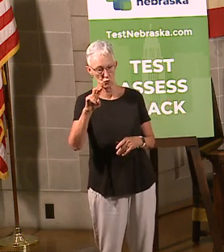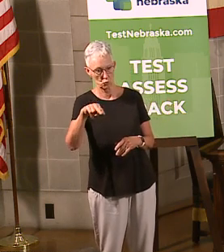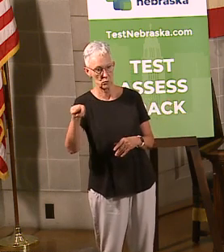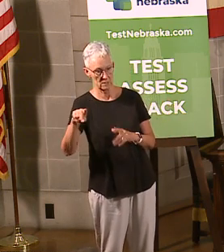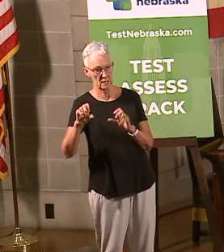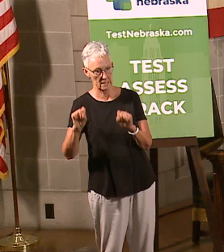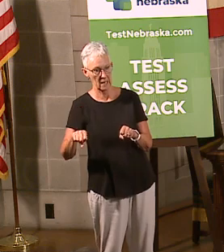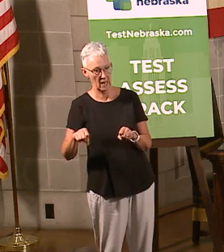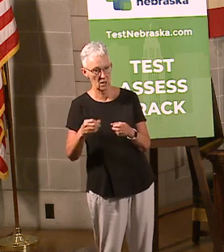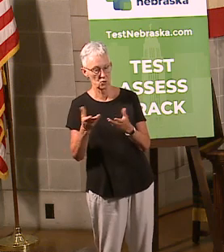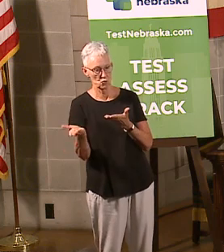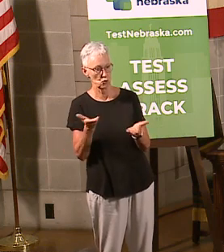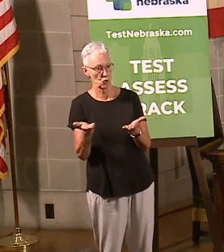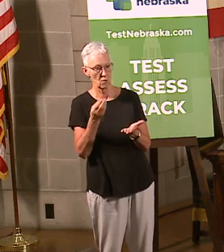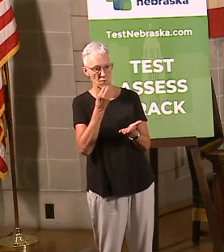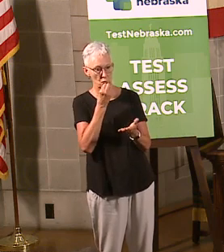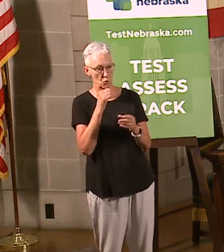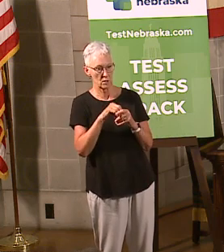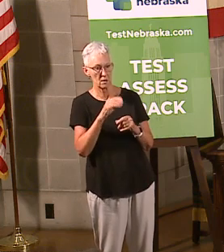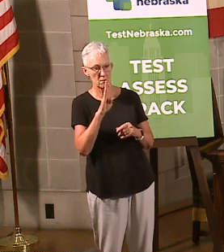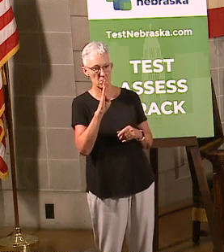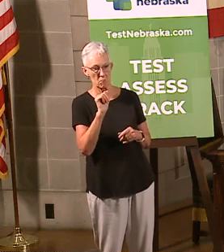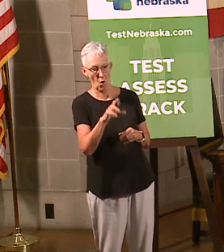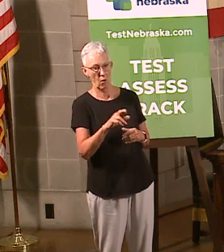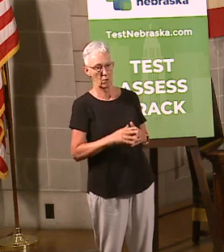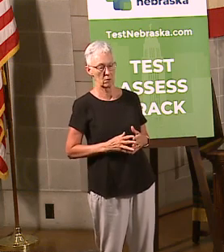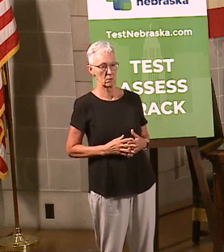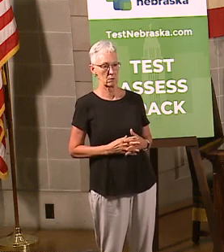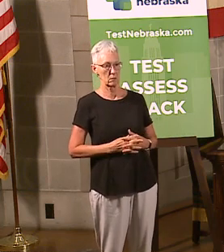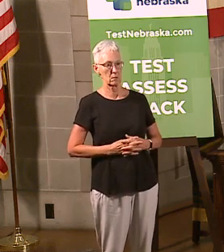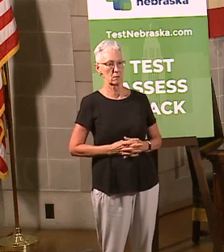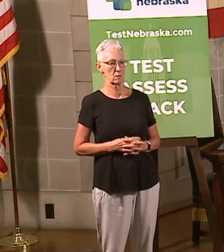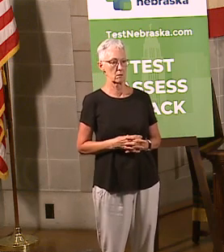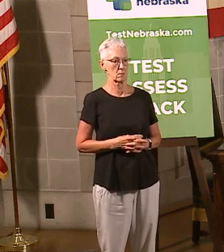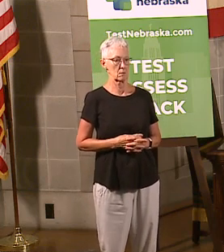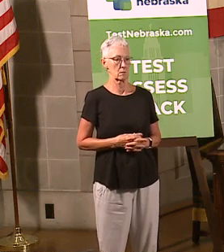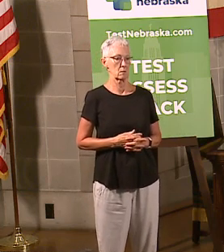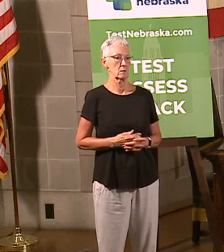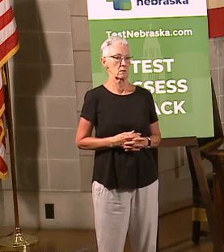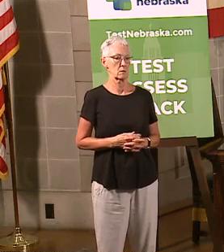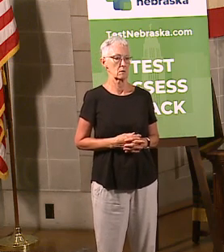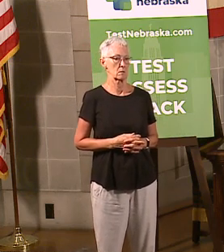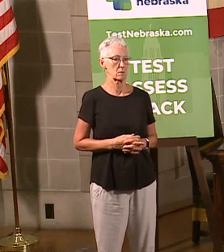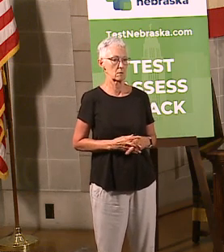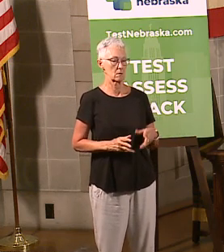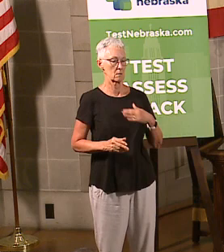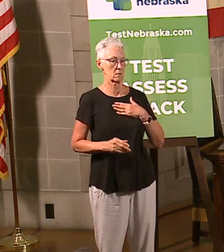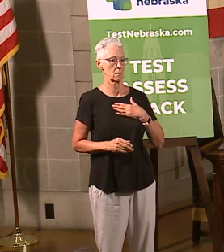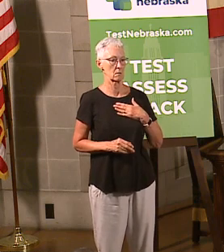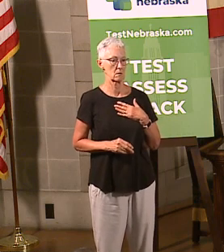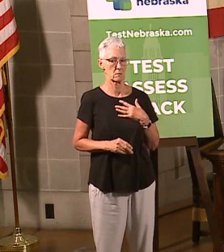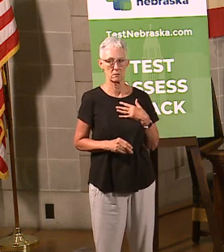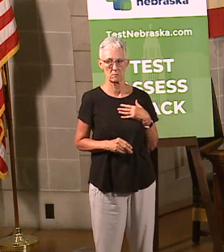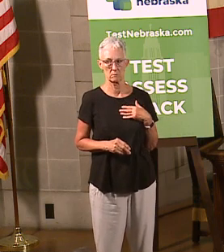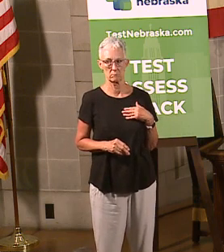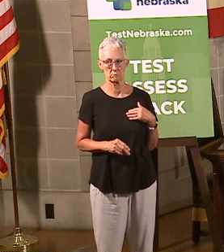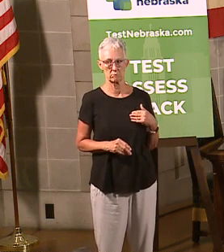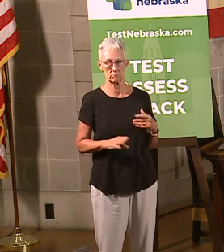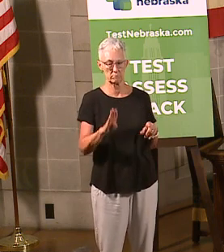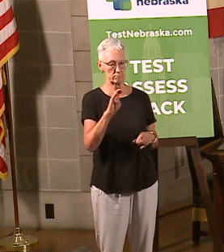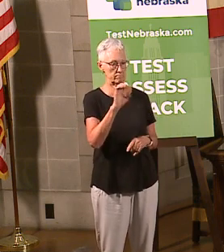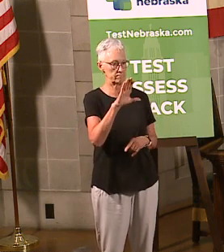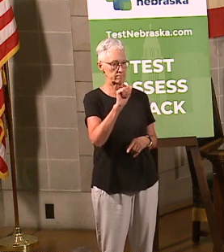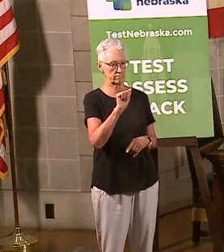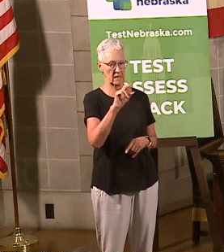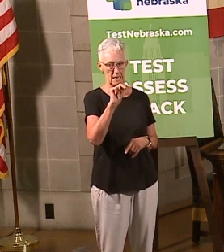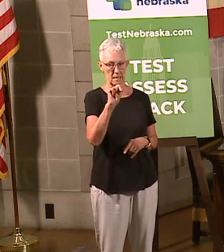couple of questions. One is, have groups other than Test Nebraska been reducing the number of tests they've been doing, and do we know why if that's the case? Becca,